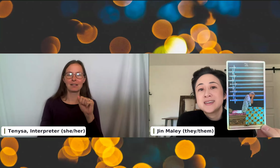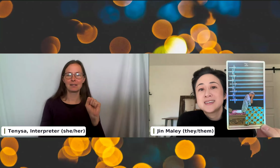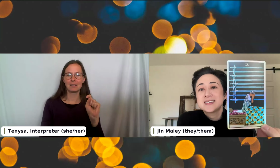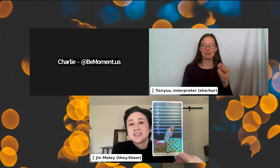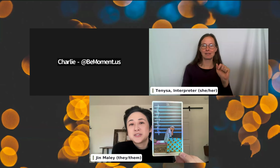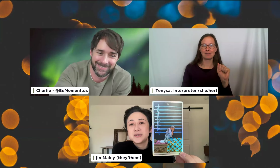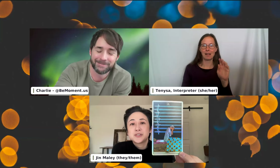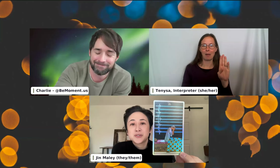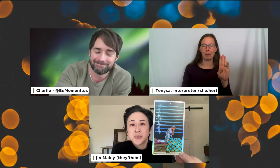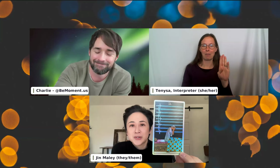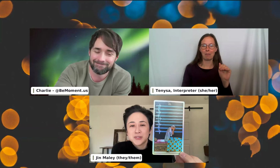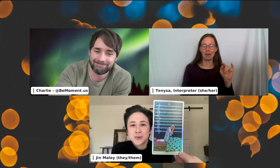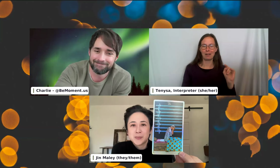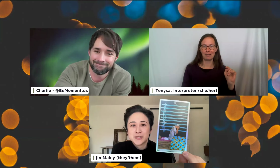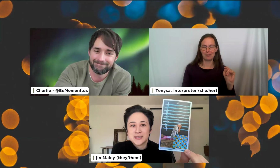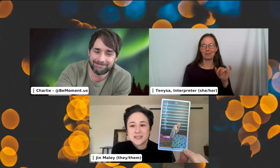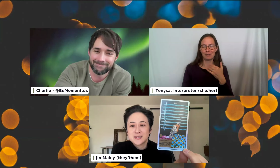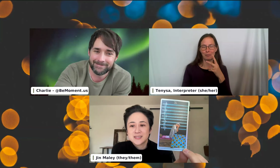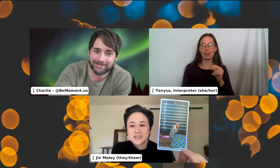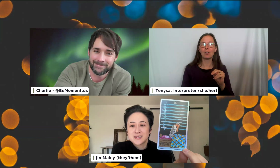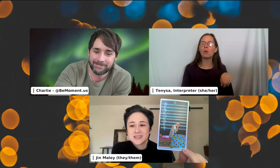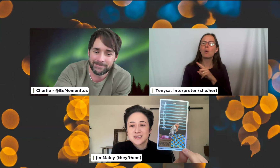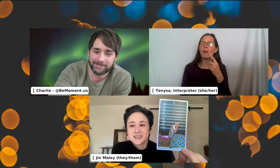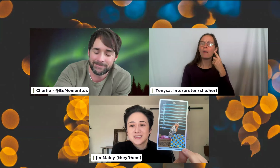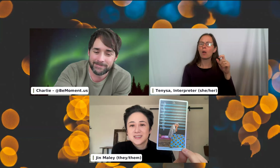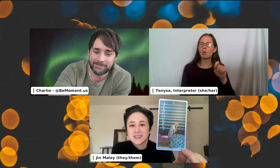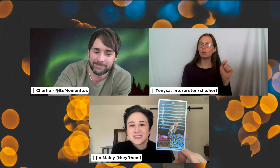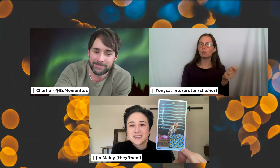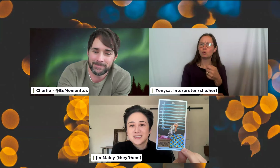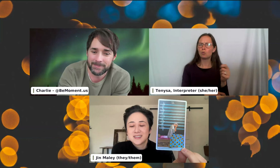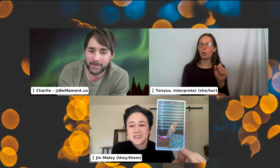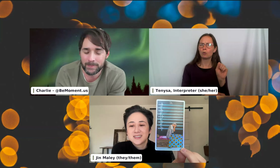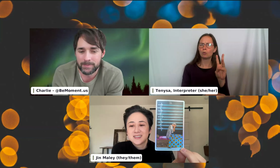do you think the suit of swords represents?